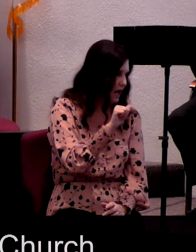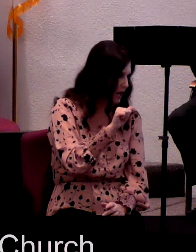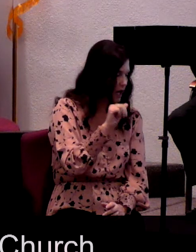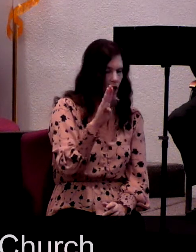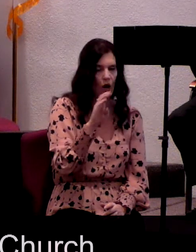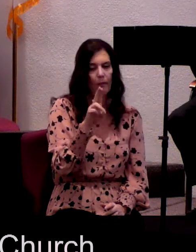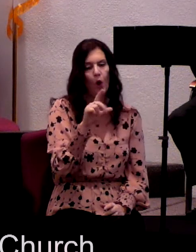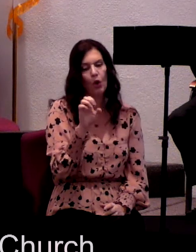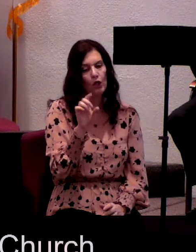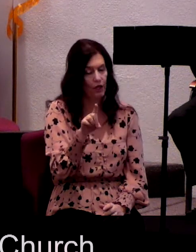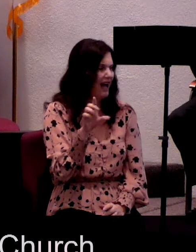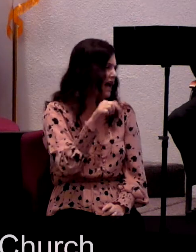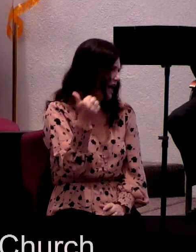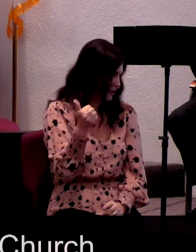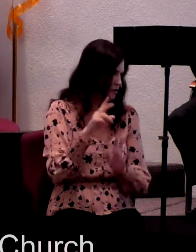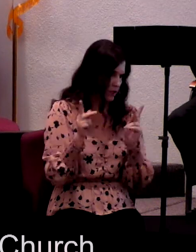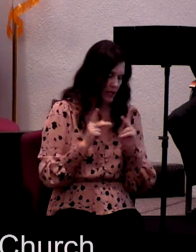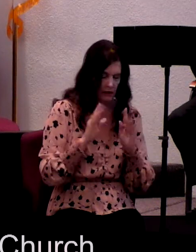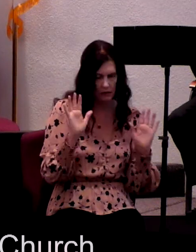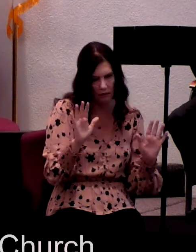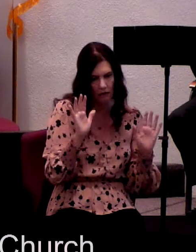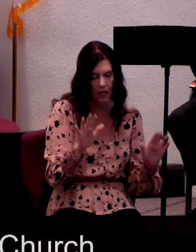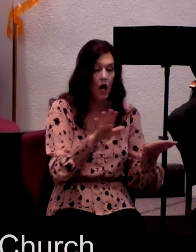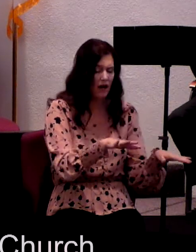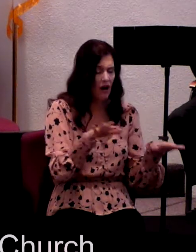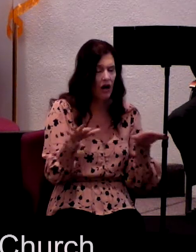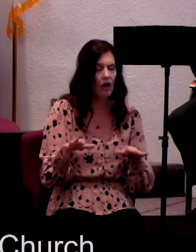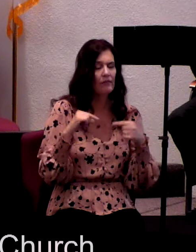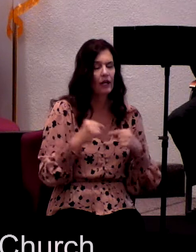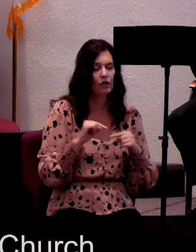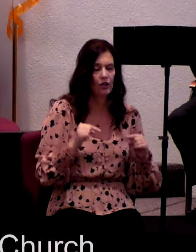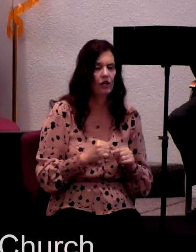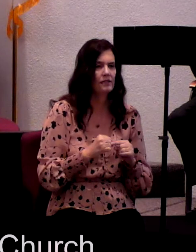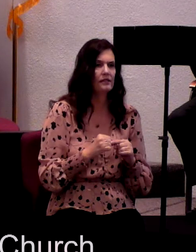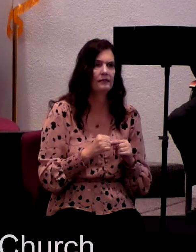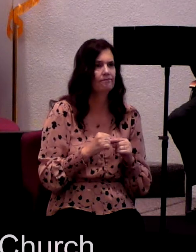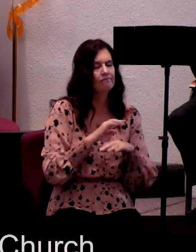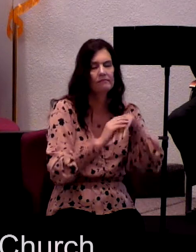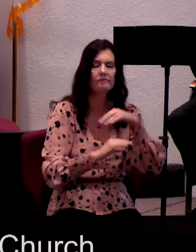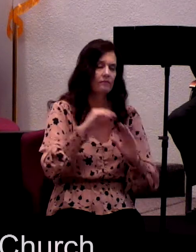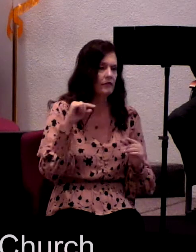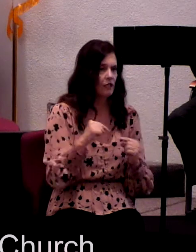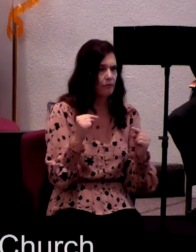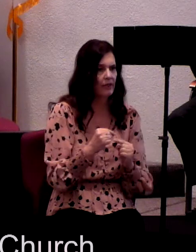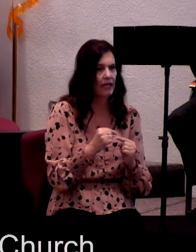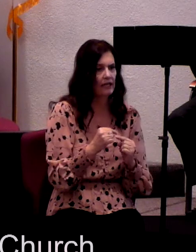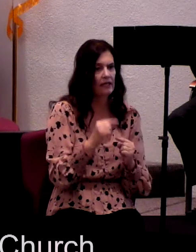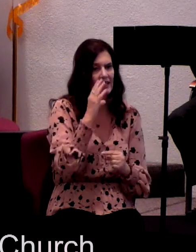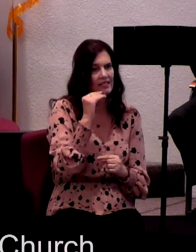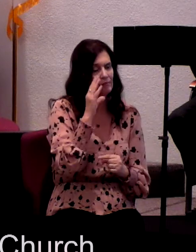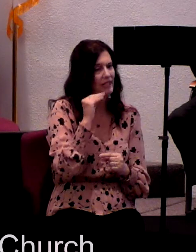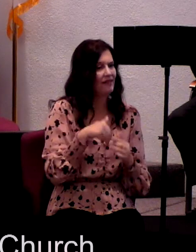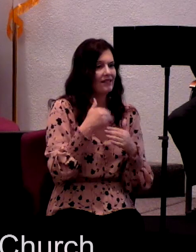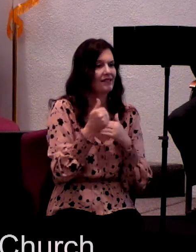places, that you would just calm their hurts and ease their pain as they go through the coming days and